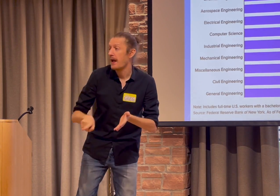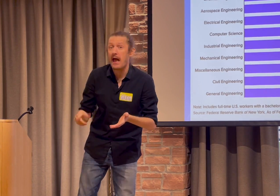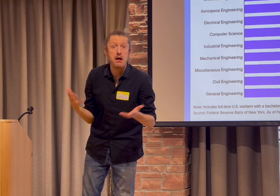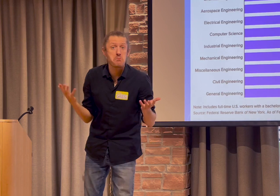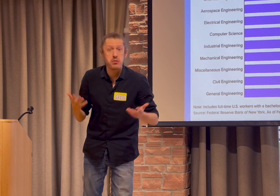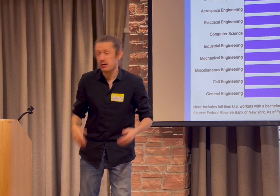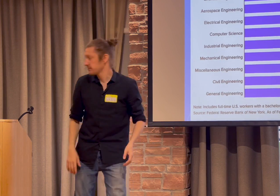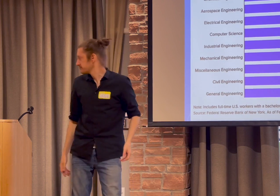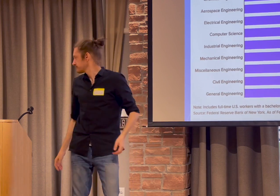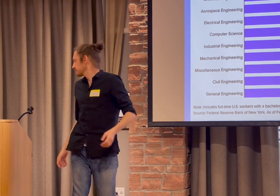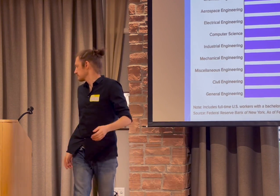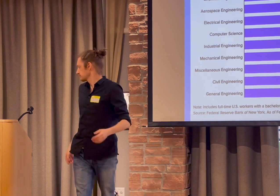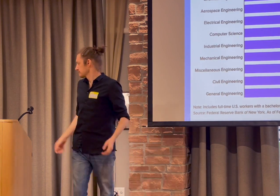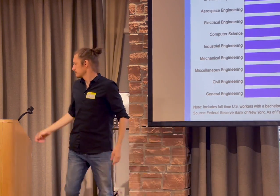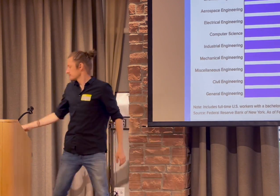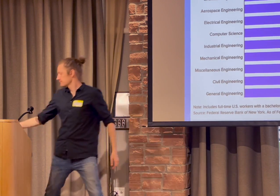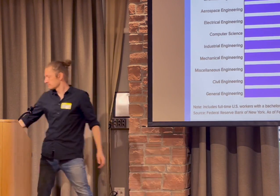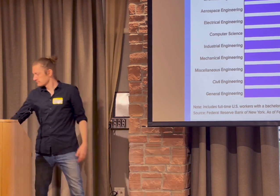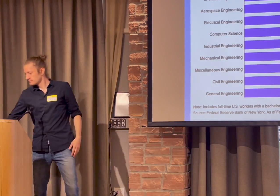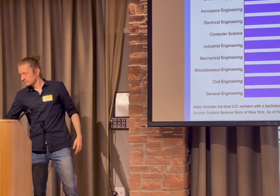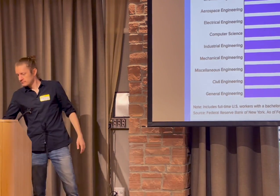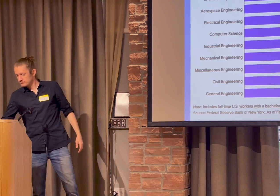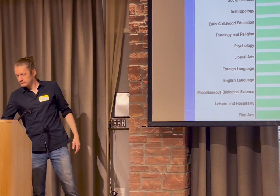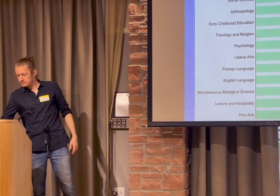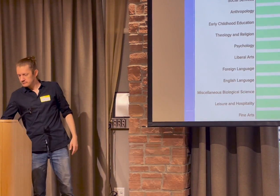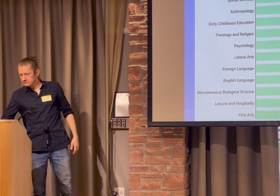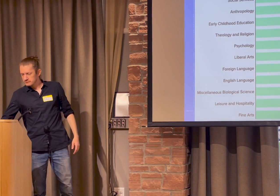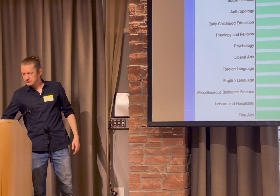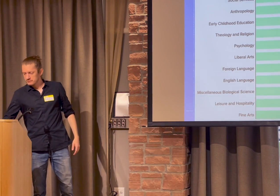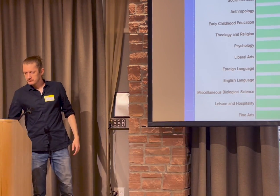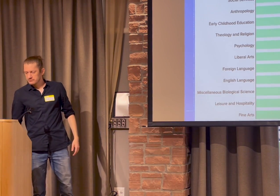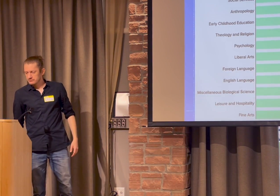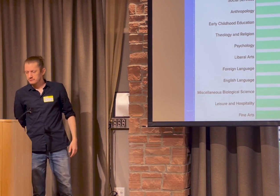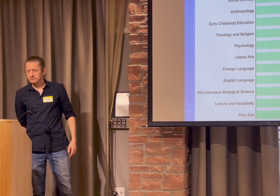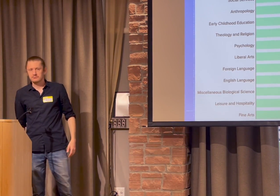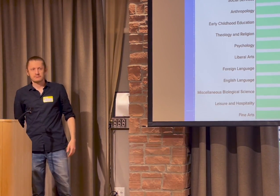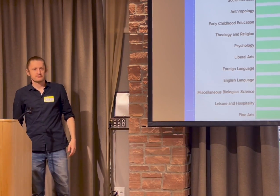I'm curious, what do you think the worst paying college majors are? Let's look.